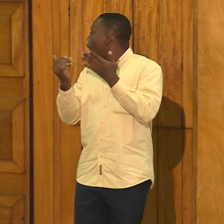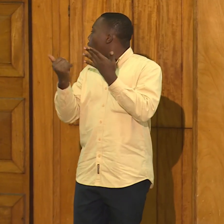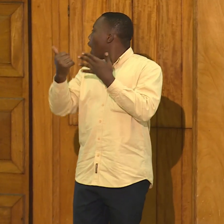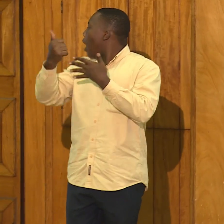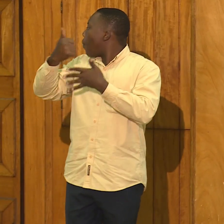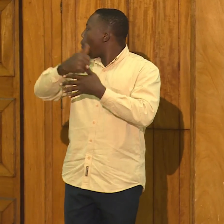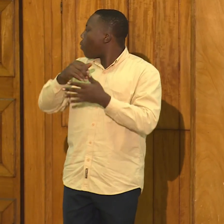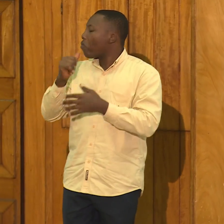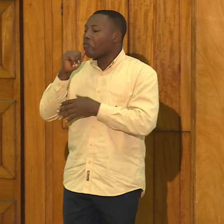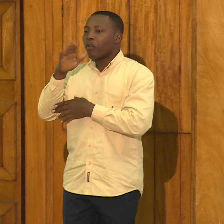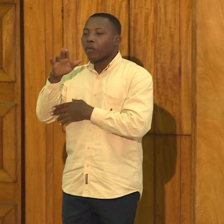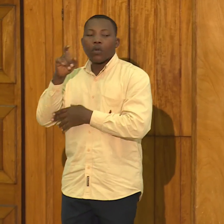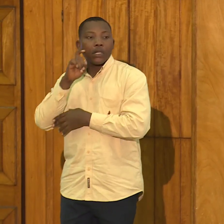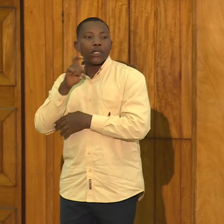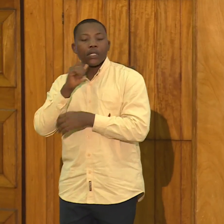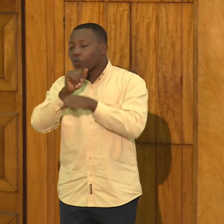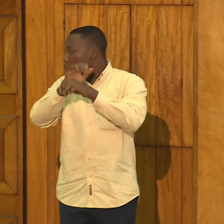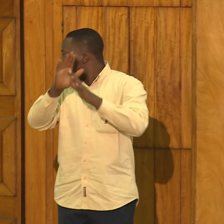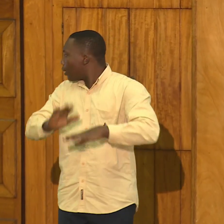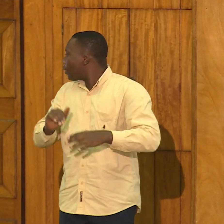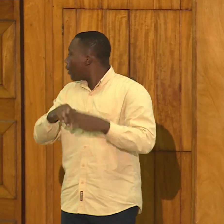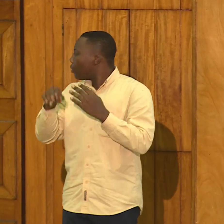camp.